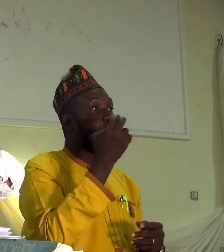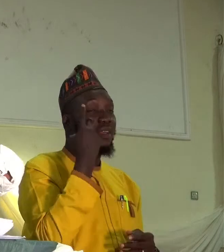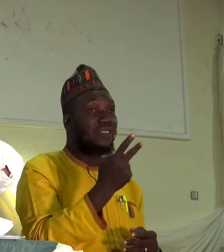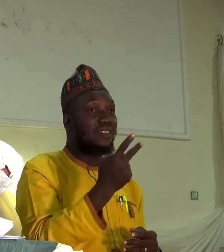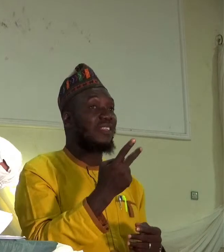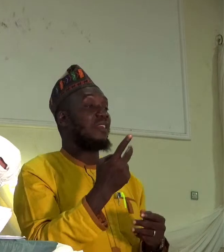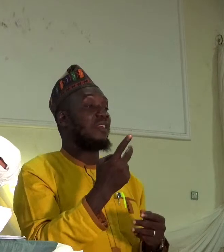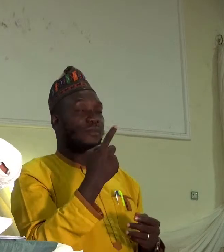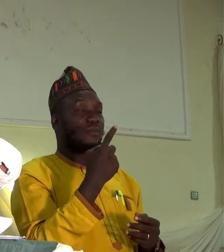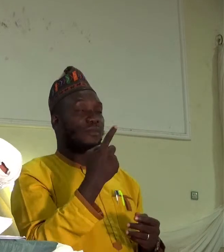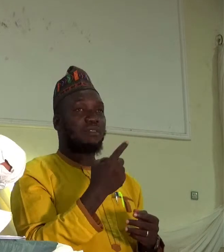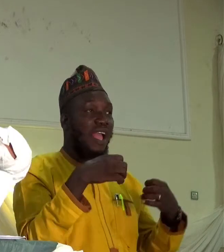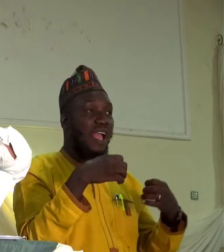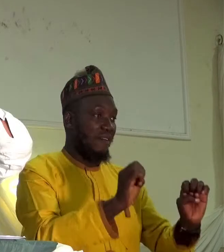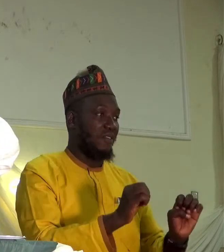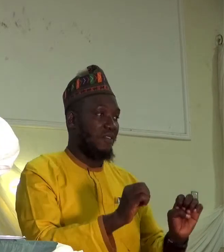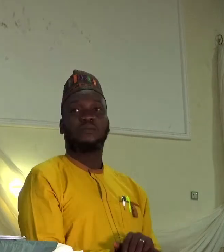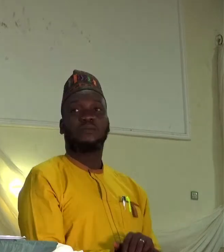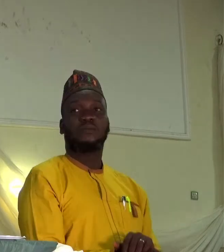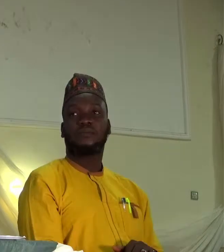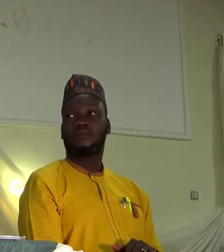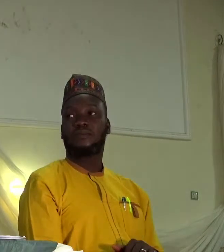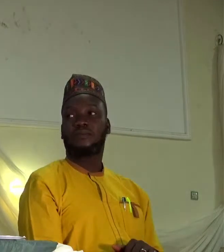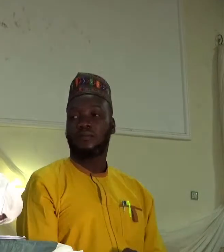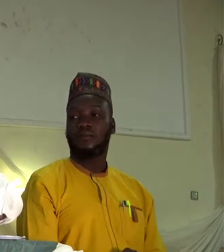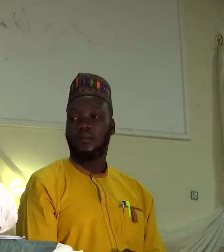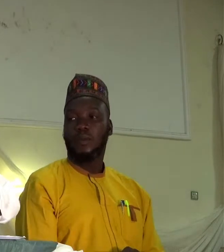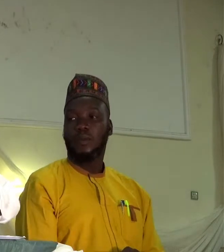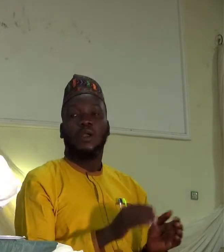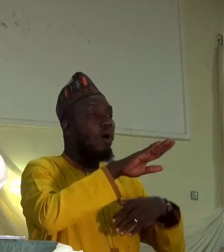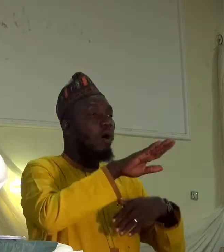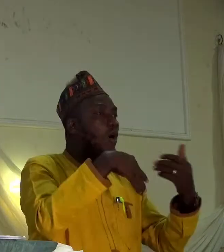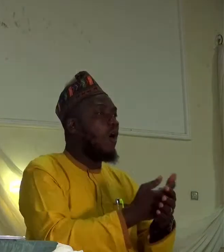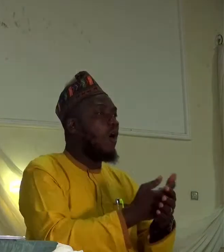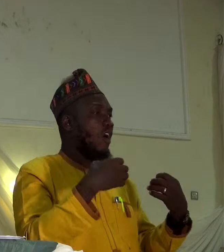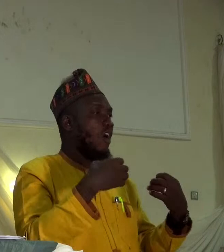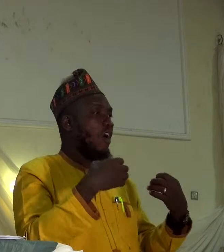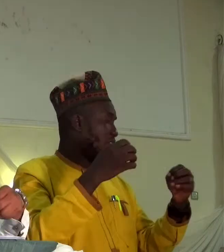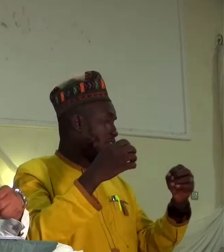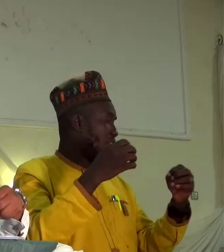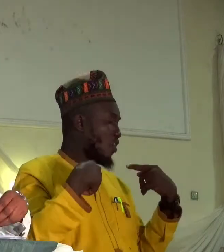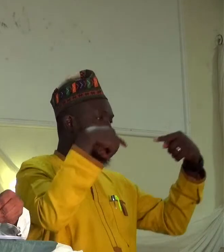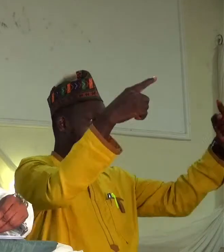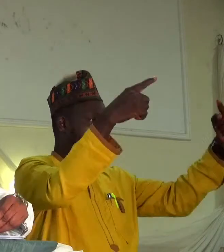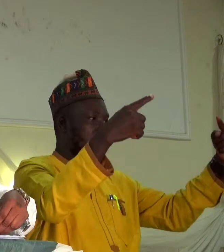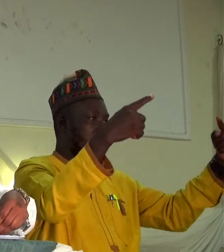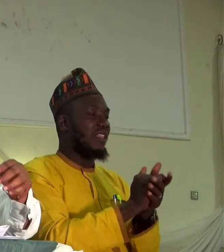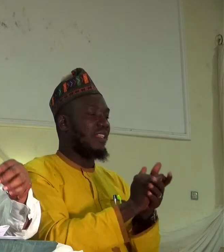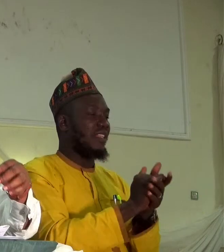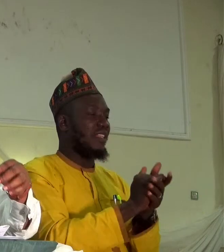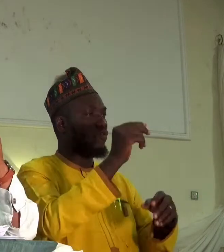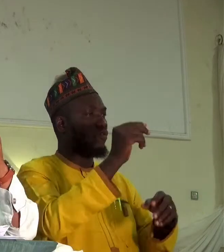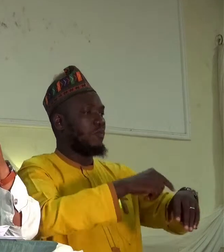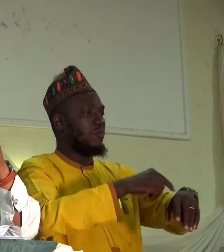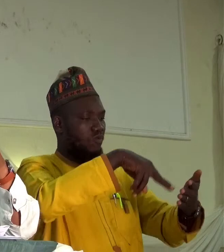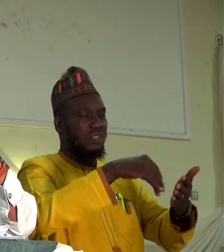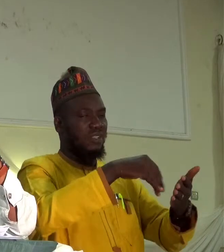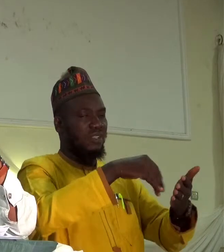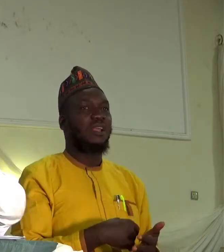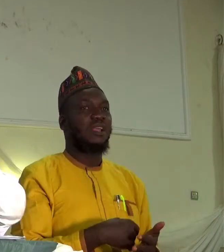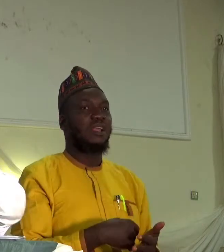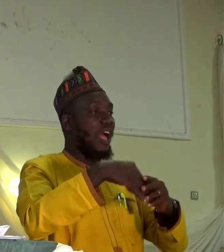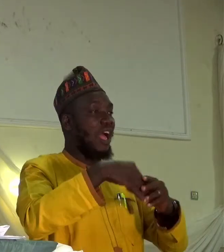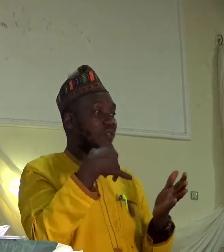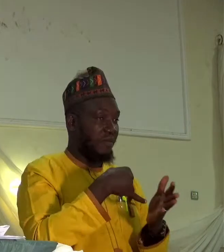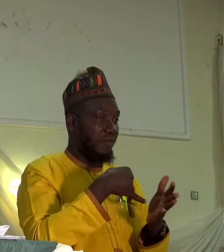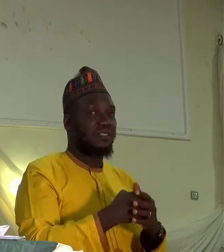ko UAE ra in be bibe gbogbo awon aseyori aseyori UAE ni be bibe ko si time lati ma ka won laare. Won wa ni